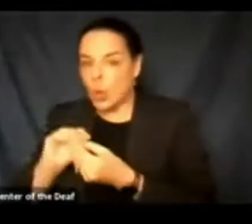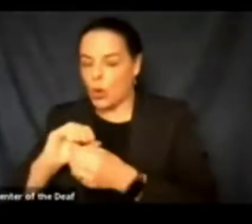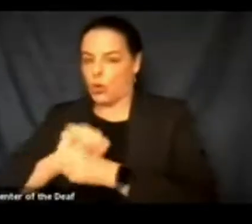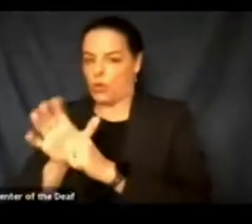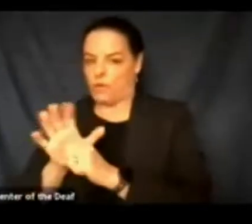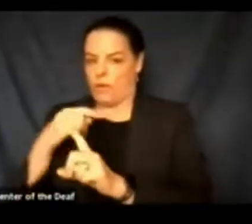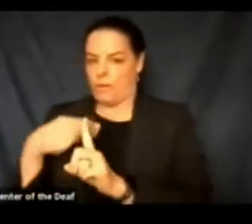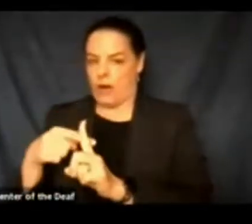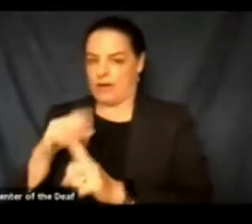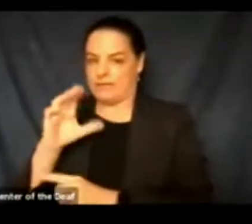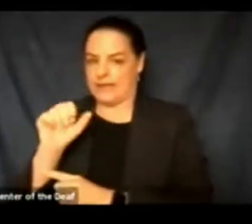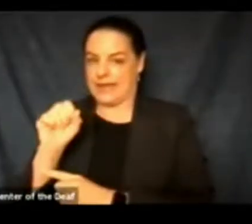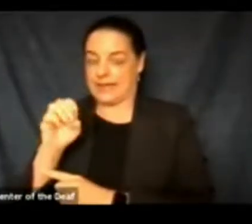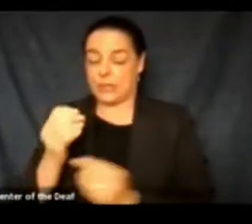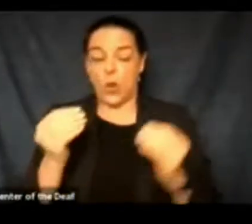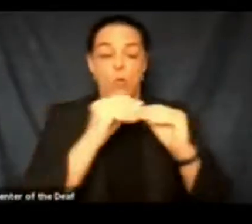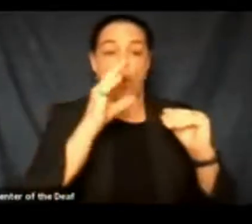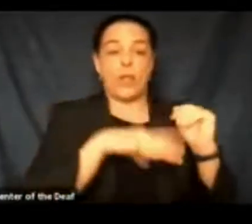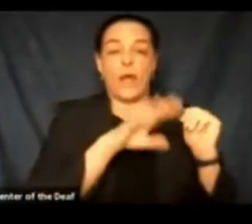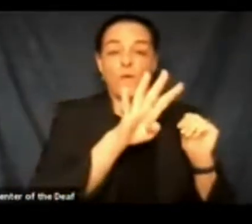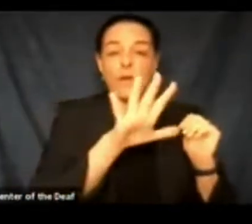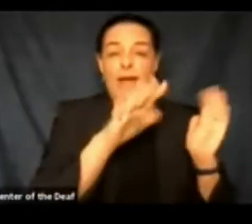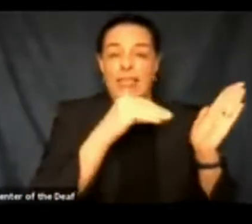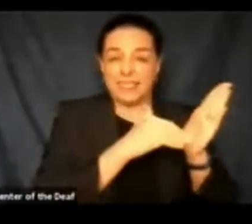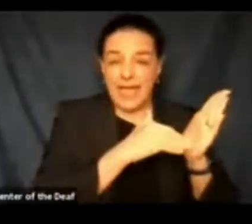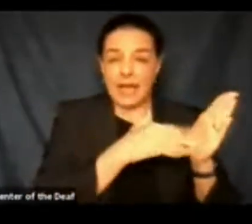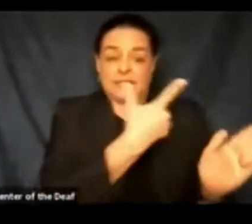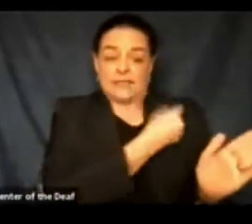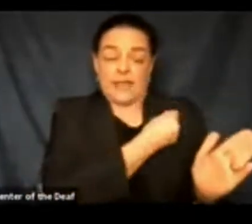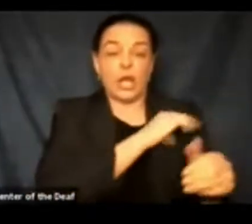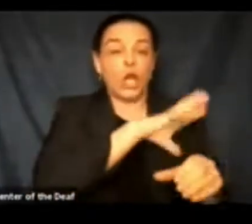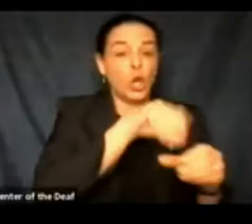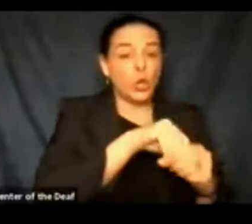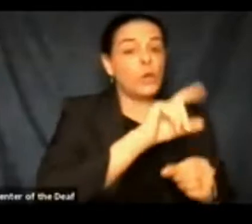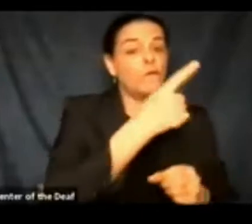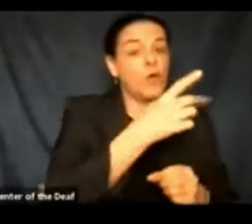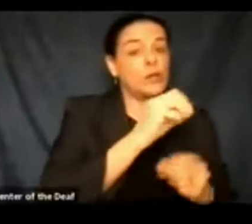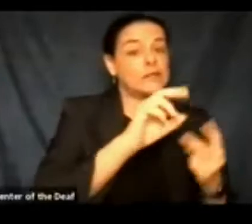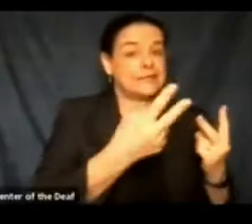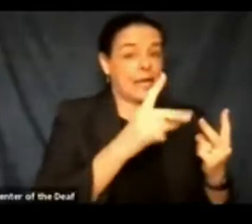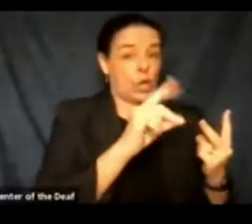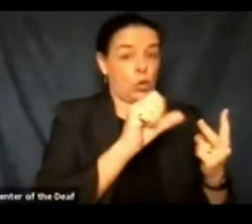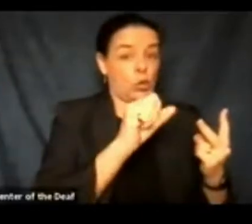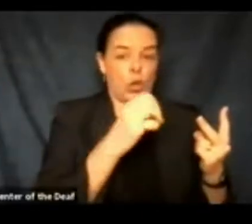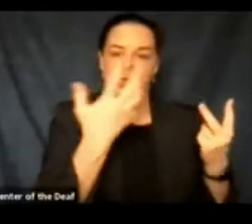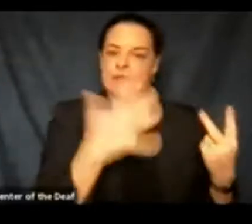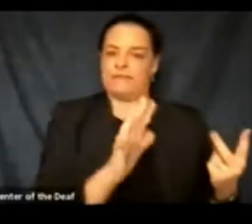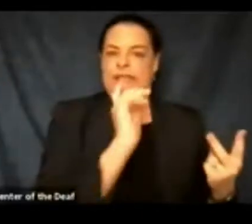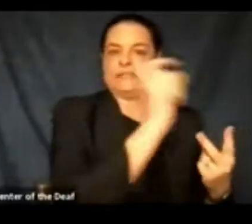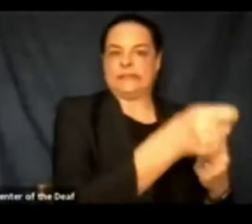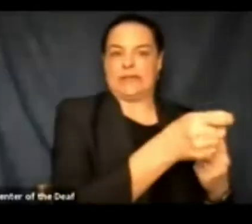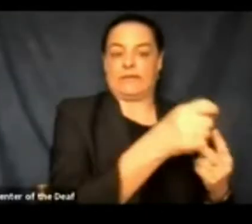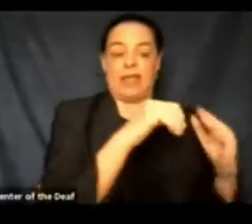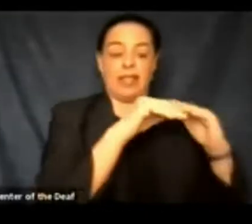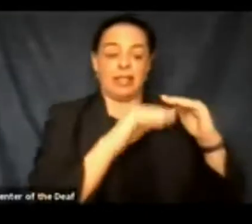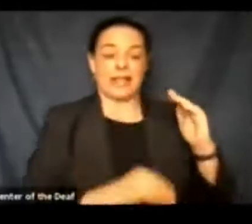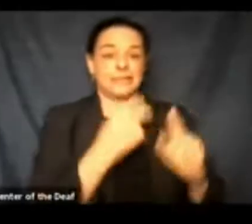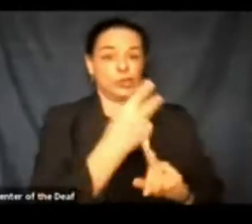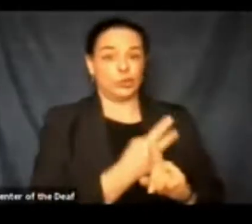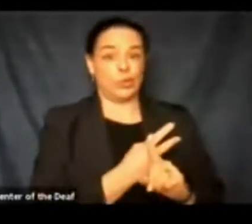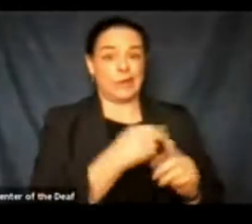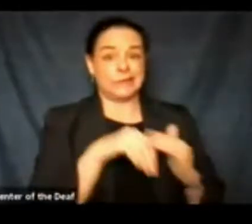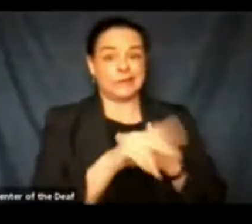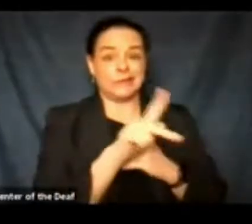than 45,000 vaccinations, including first doses and second doses, have been administered in less than 2 months in